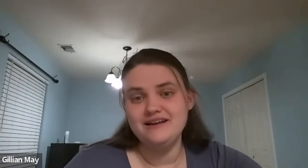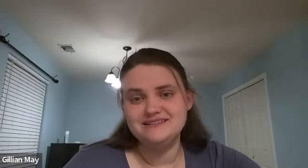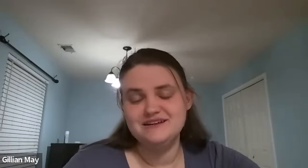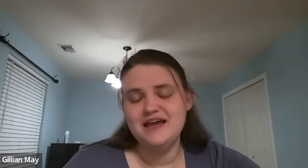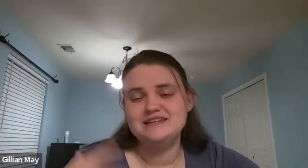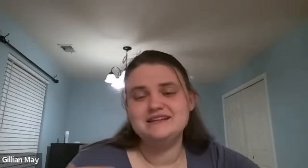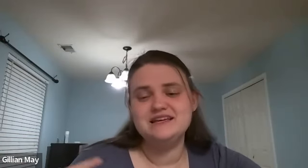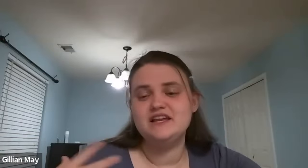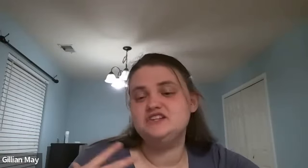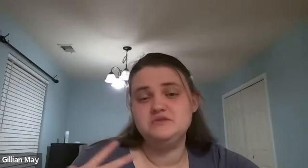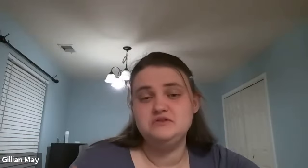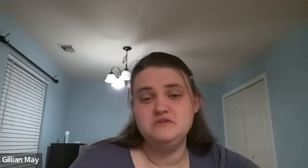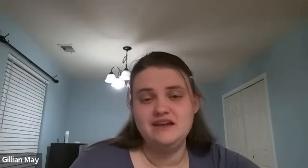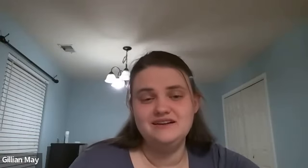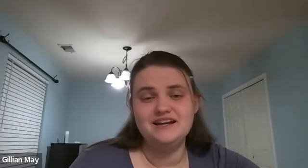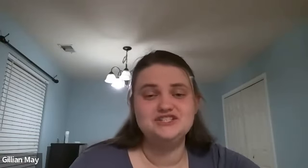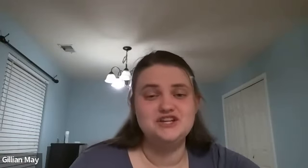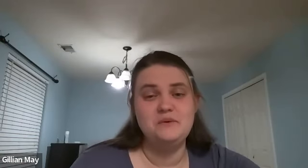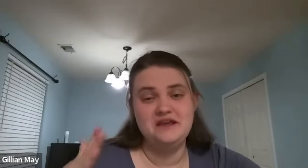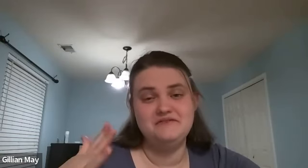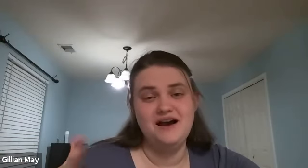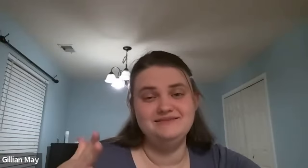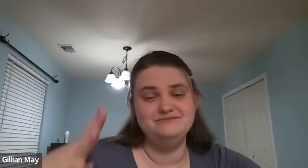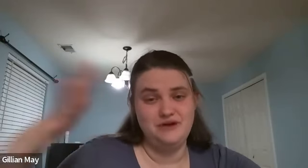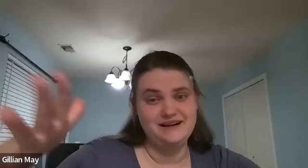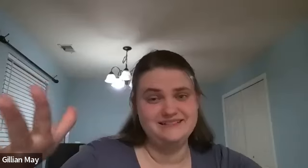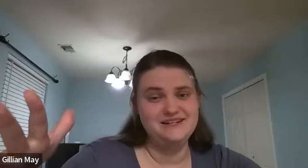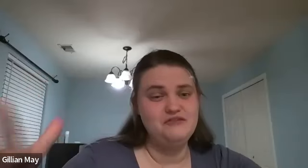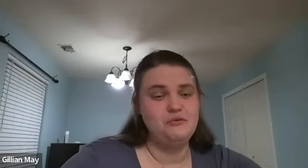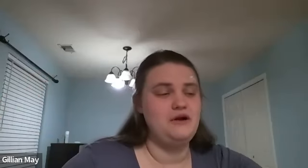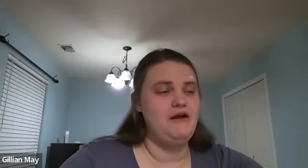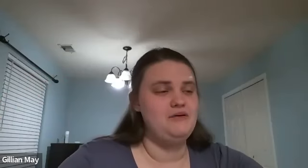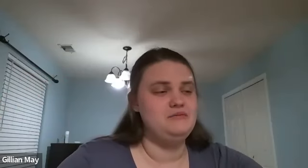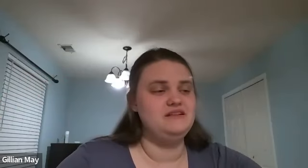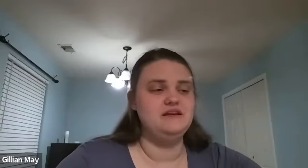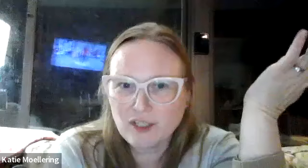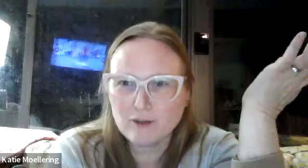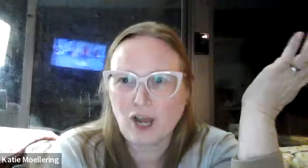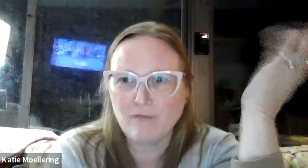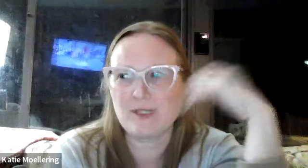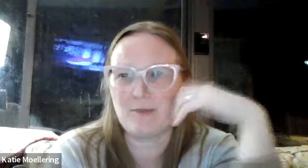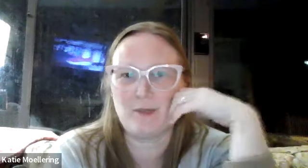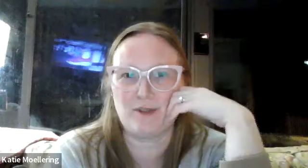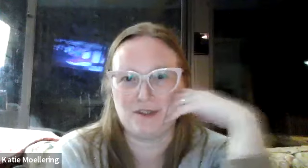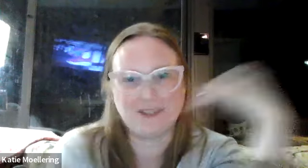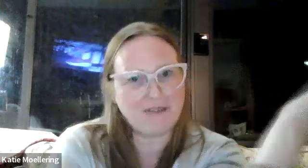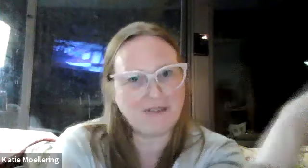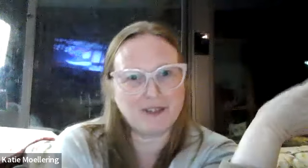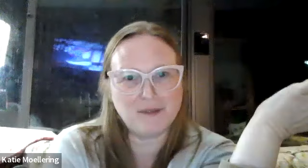impressed. And it's not saying like I don't think you can. I just know we've not practiced enough where It's actually a huge confidence booster. Like I feel like we've